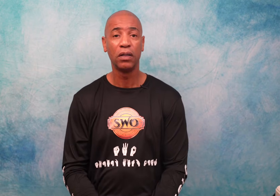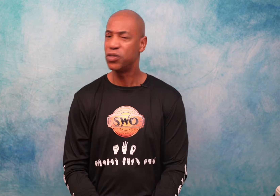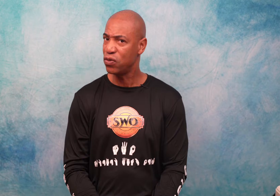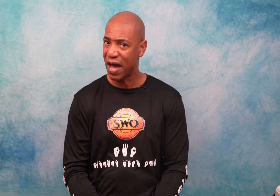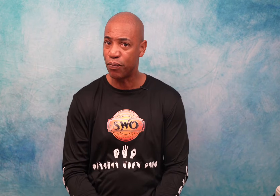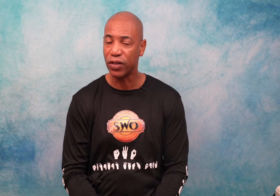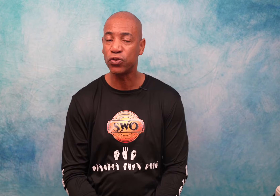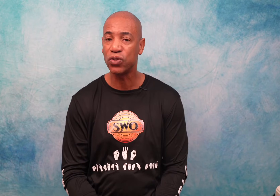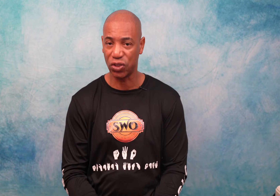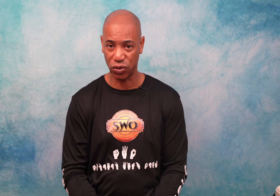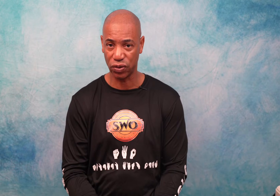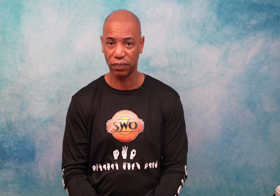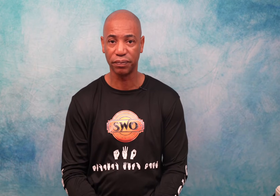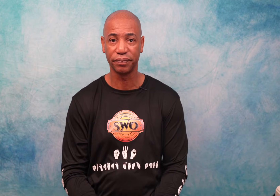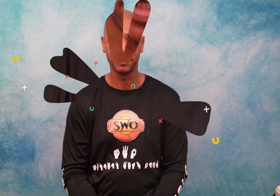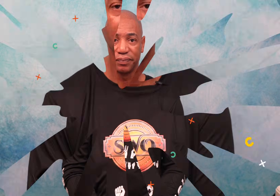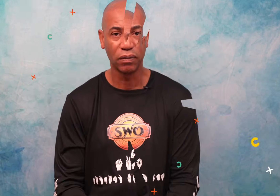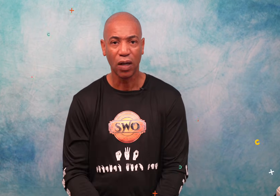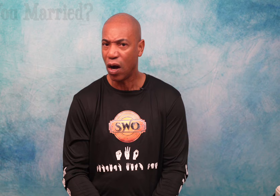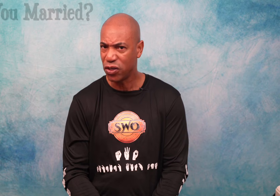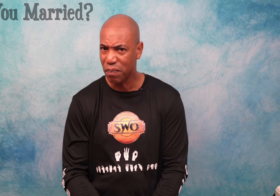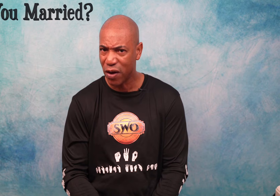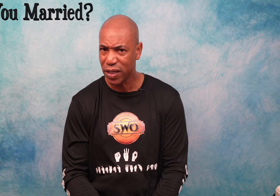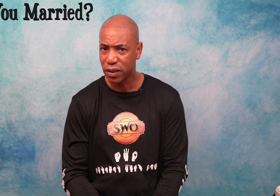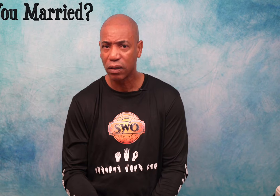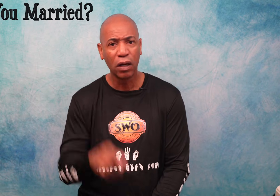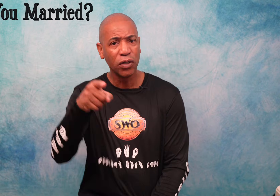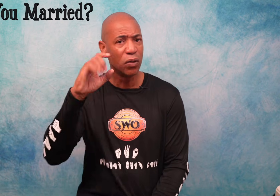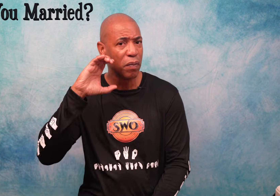Do you have brothers or sisters? Are you married?